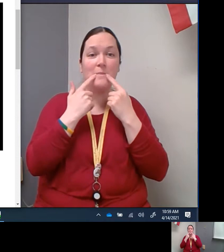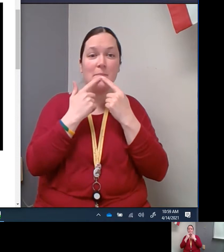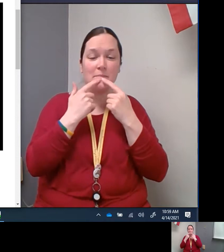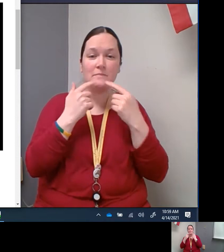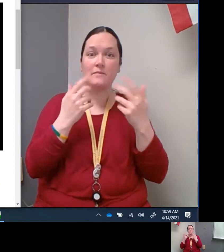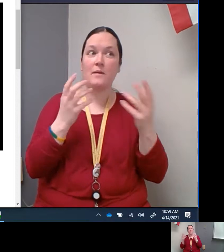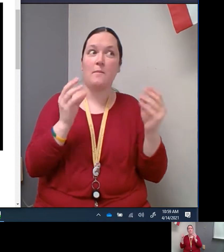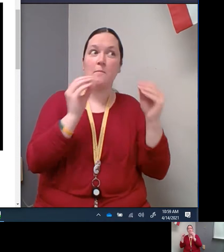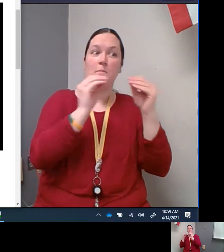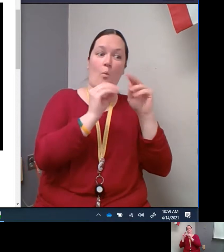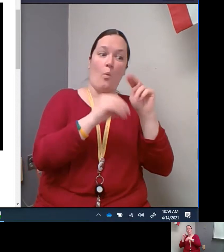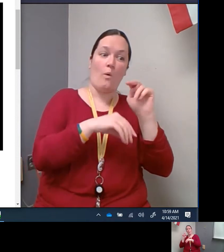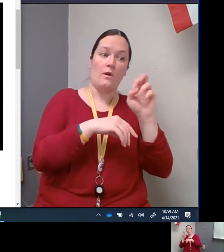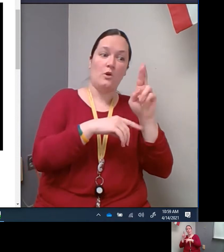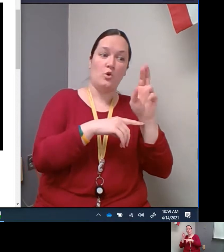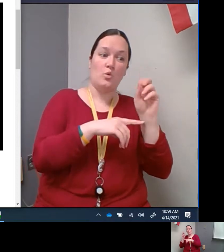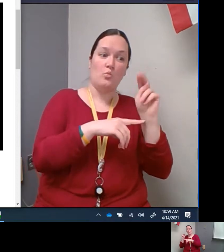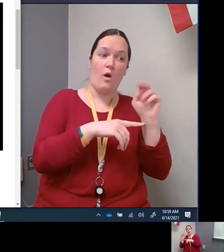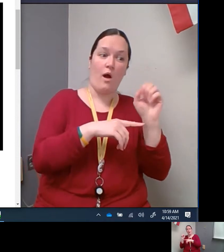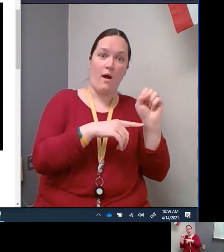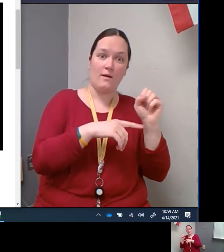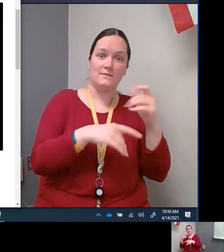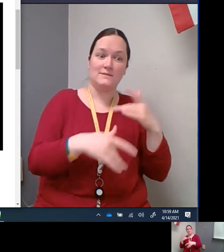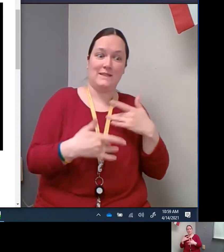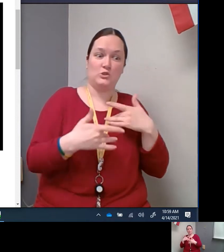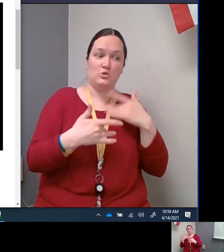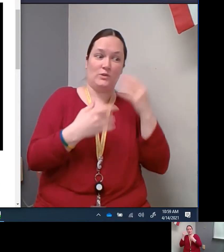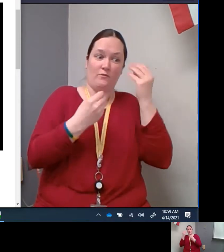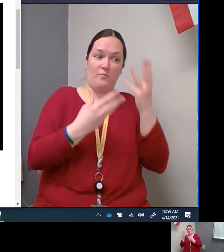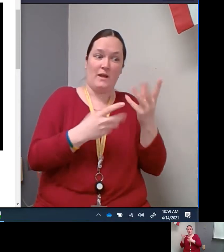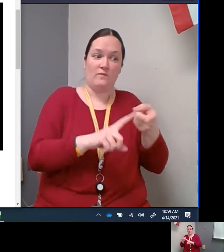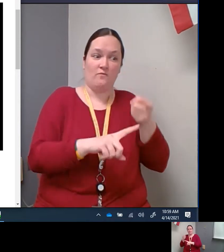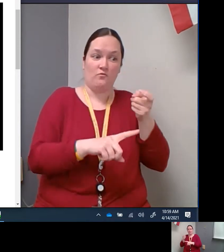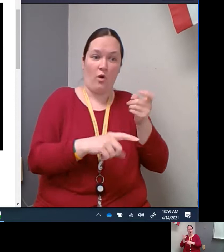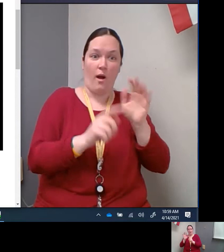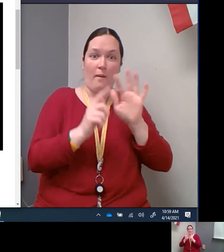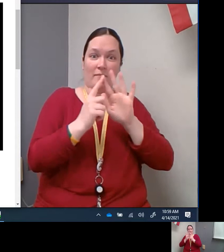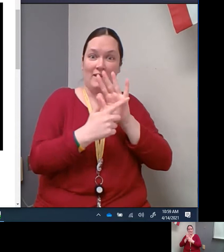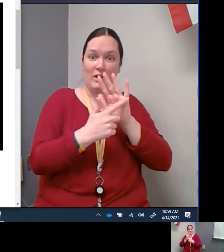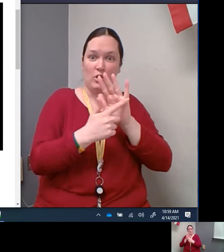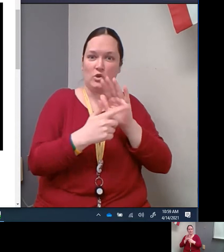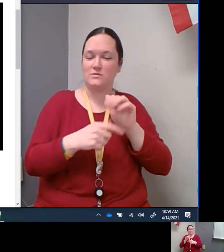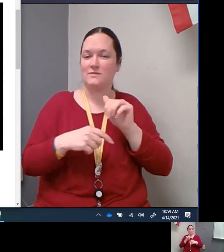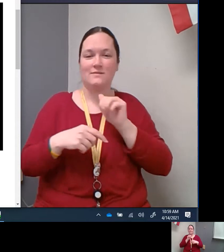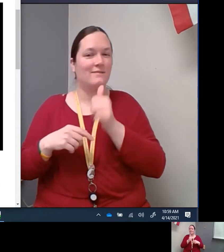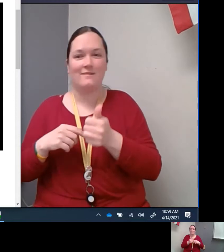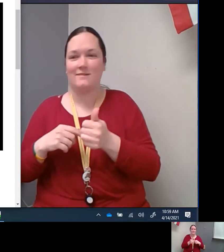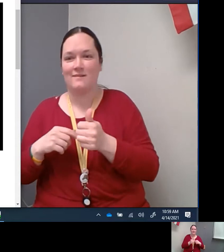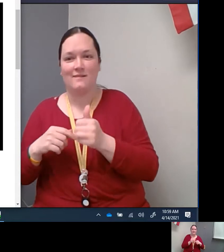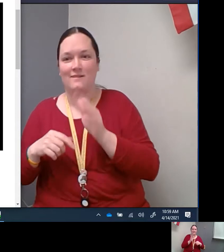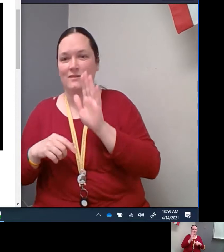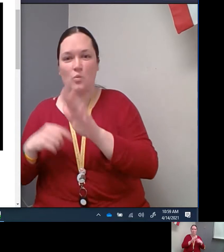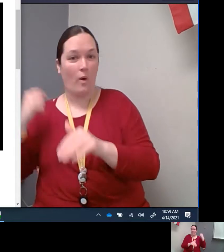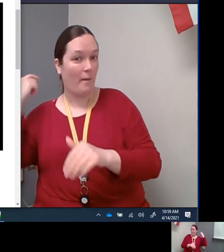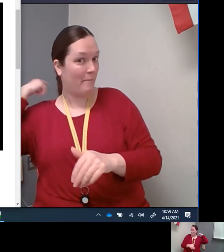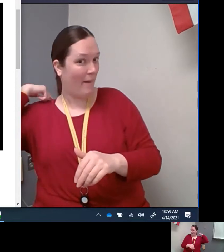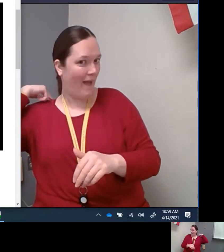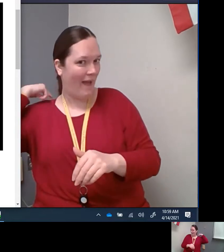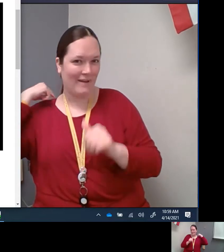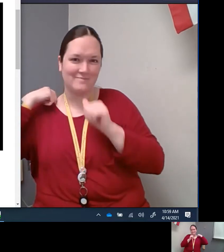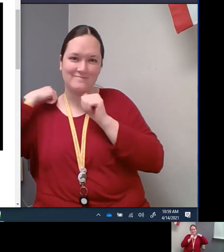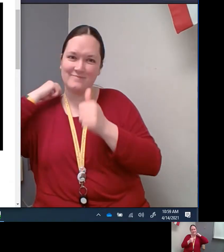other words, we have way more neurons and way more sensory information coming in from your fingers as opposed to, for example, your back.